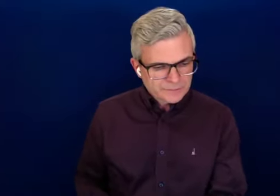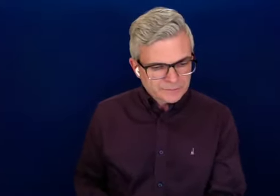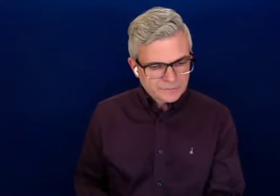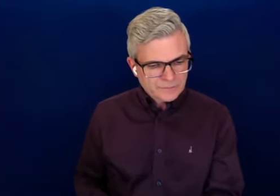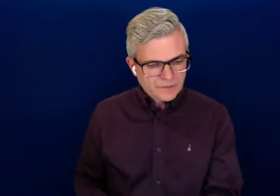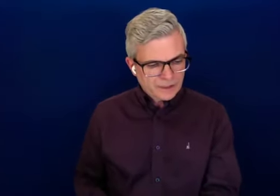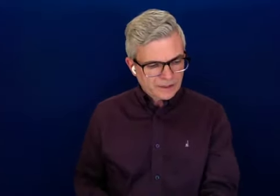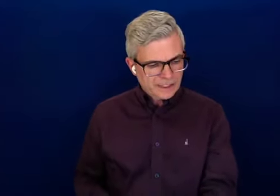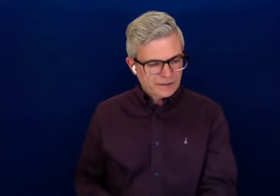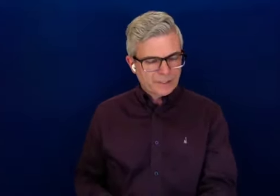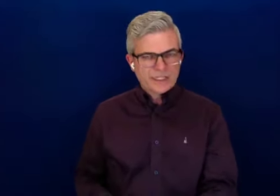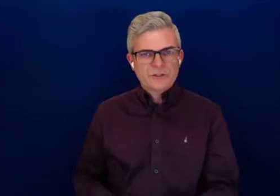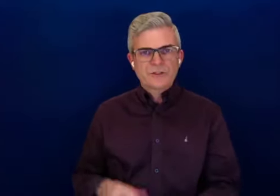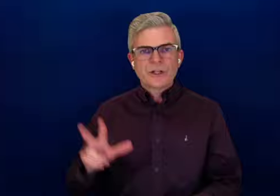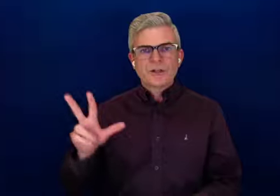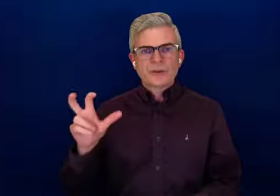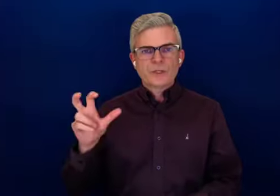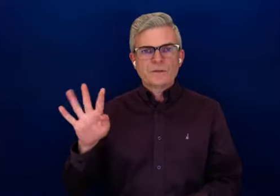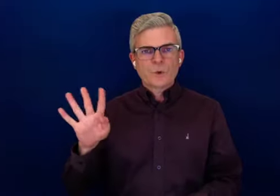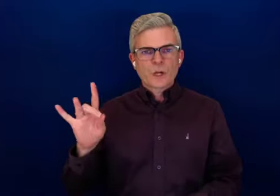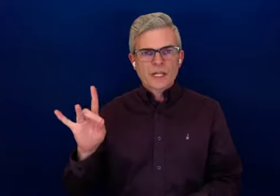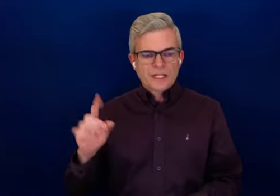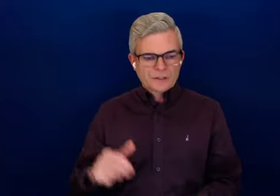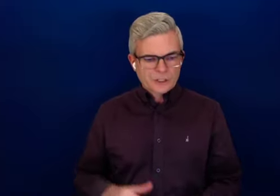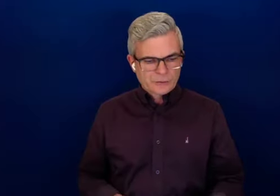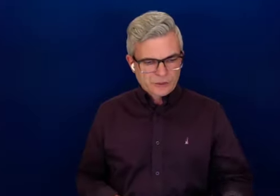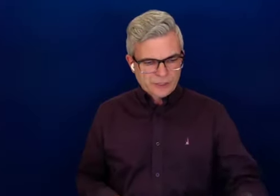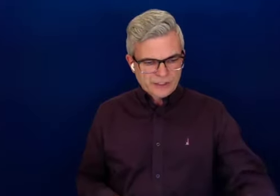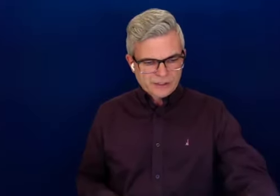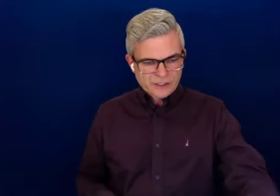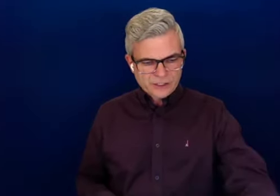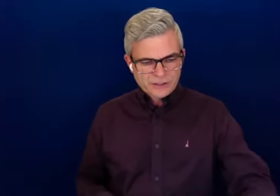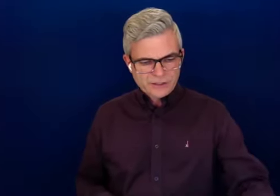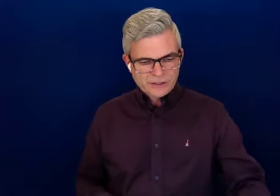Um, Again, page 348 shows transitions.